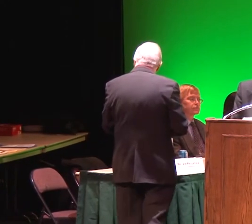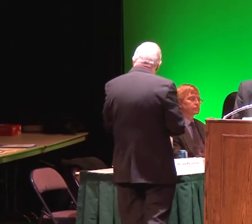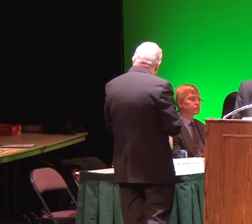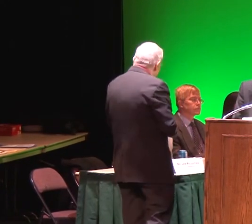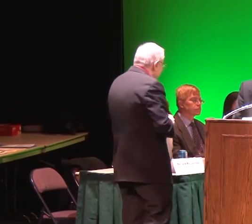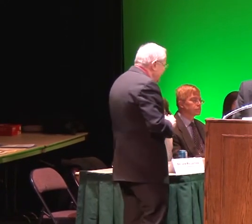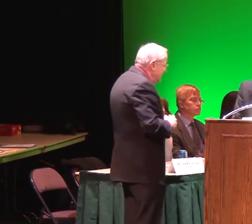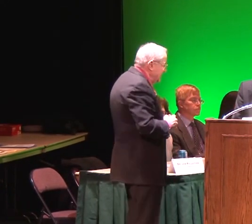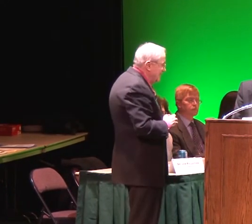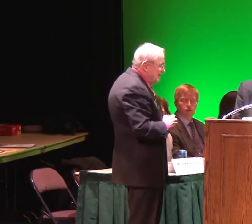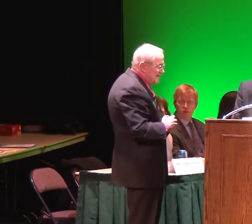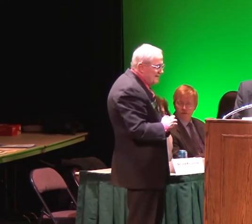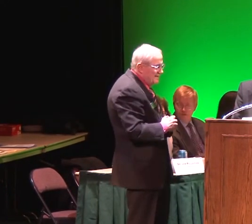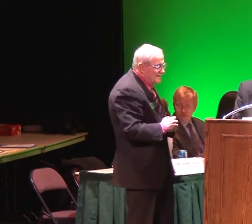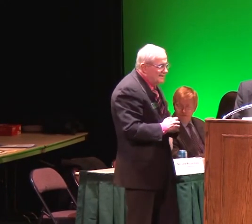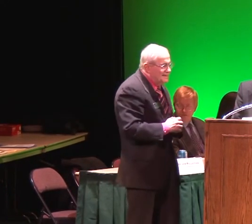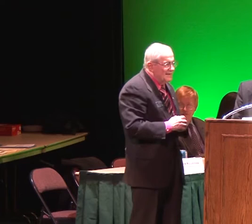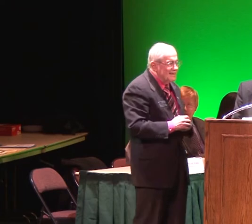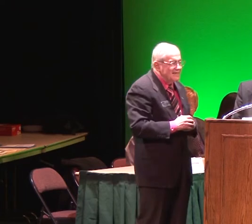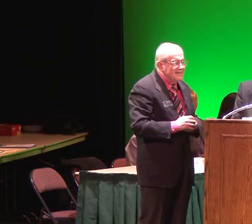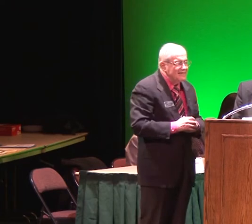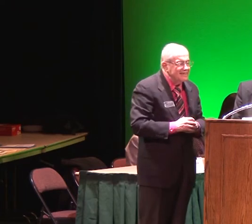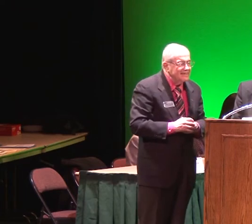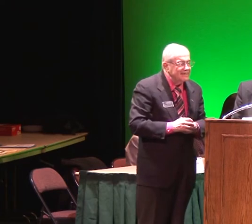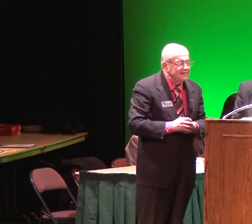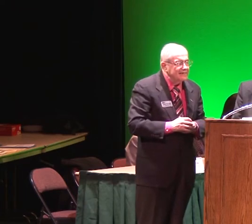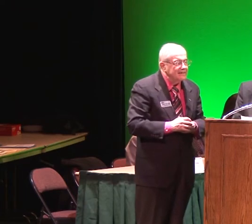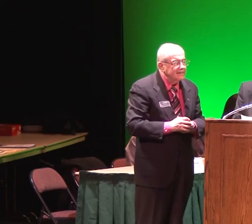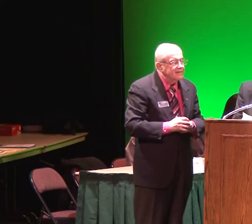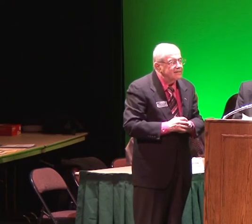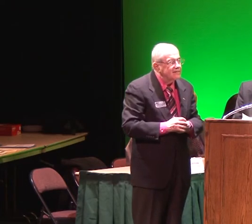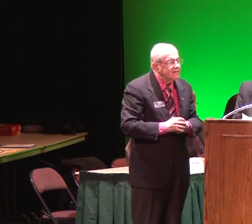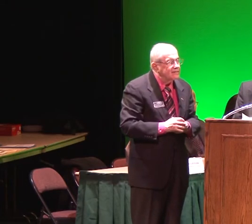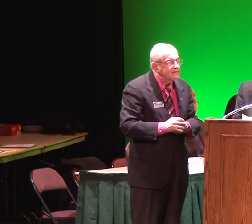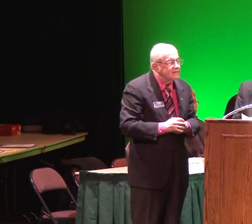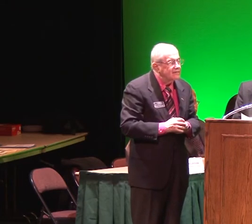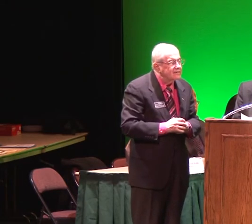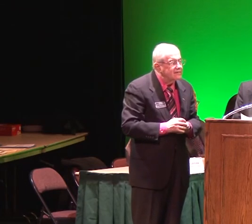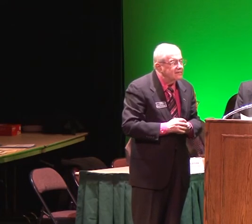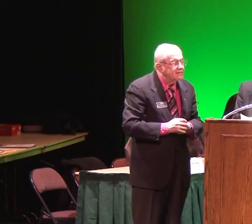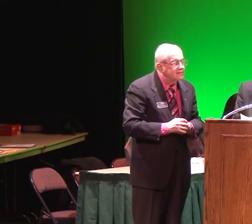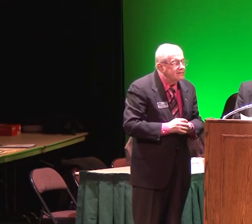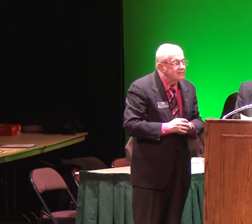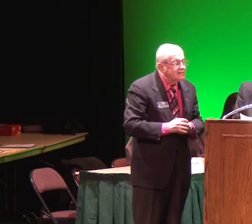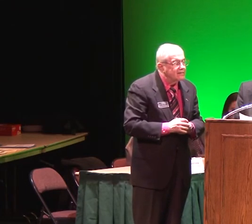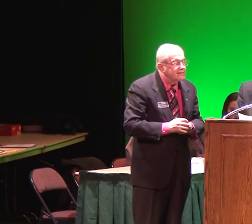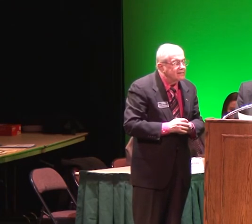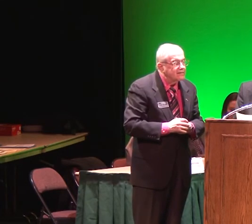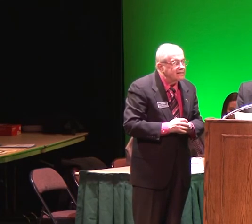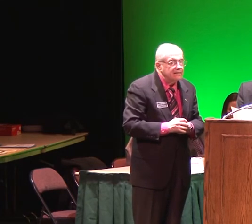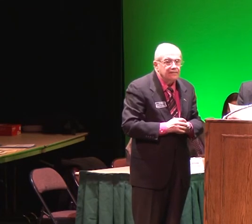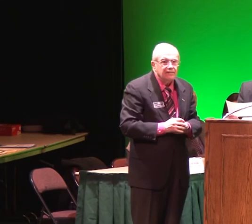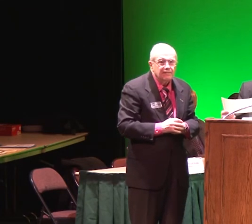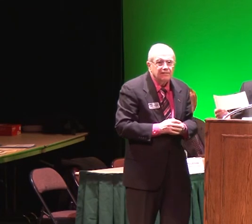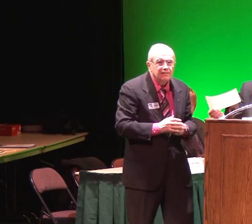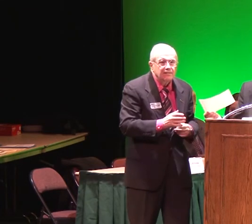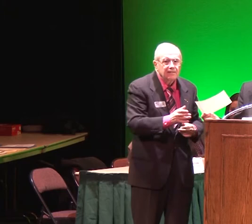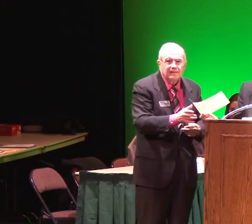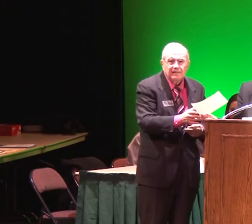And the certificate of participation for the forum is presented to Naman